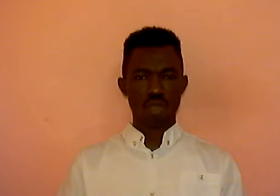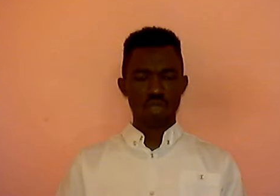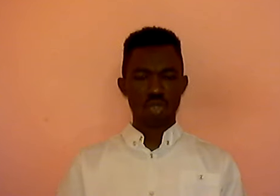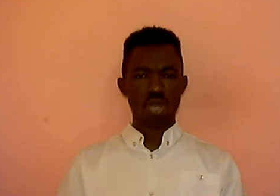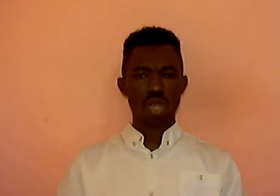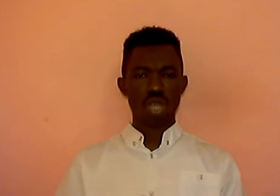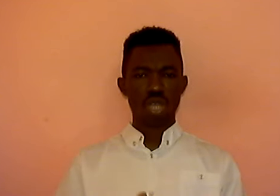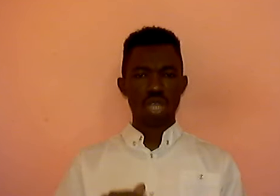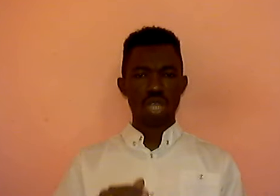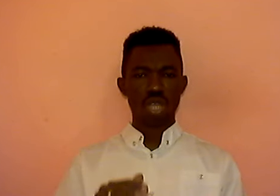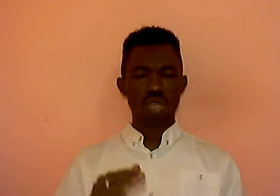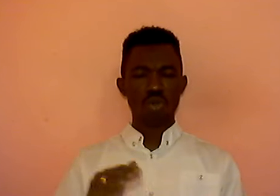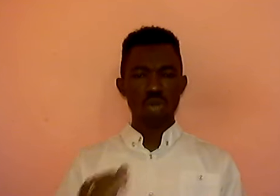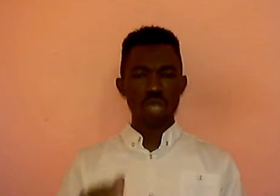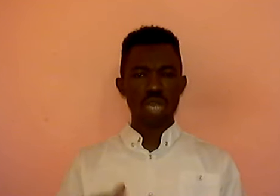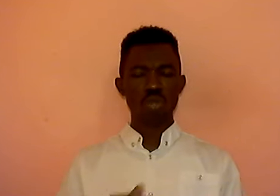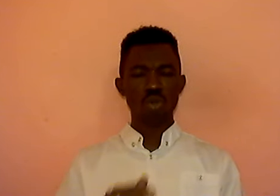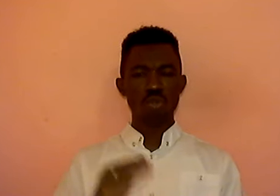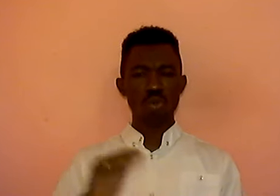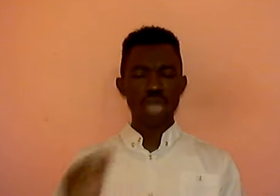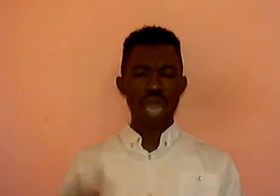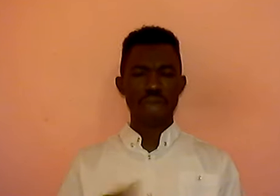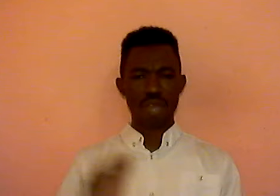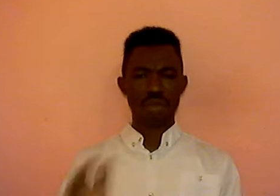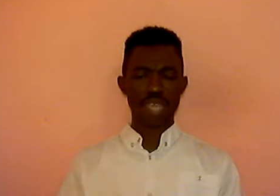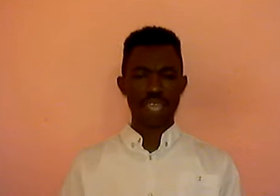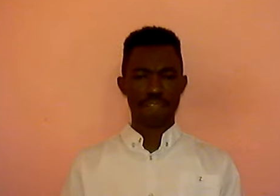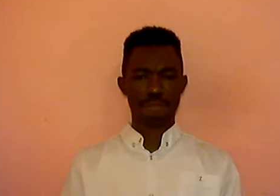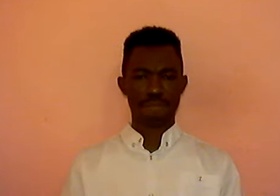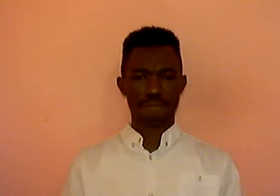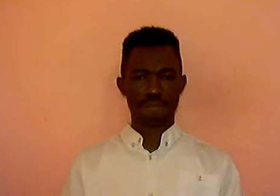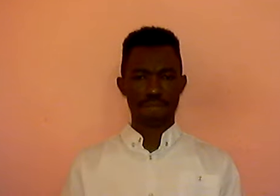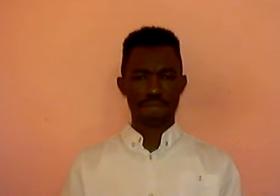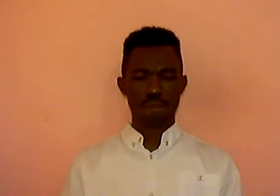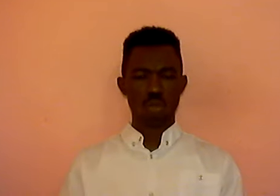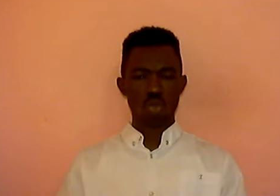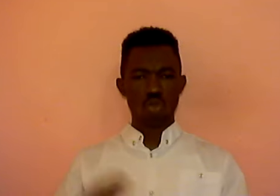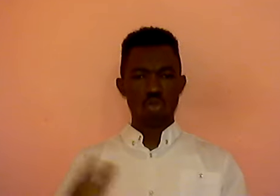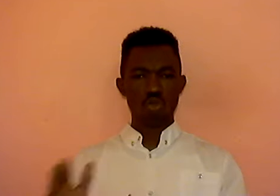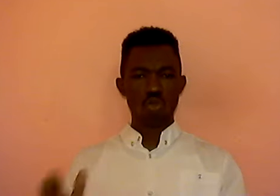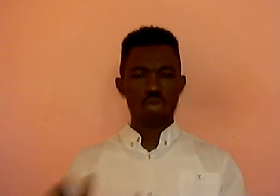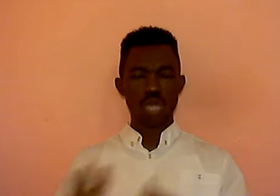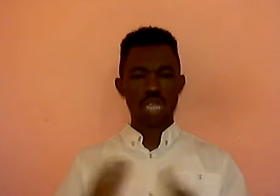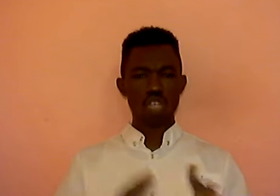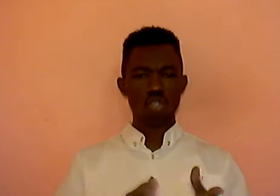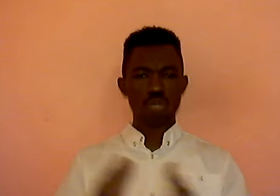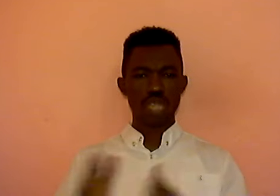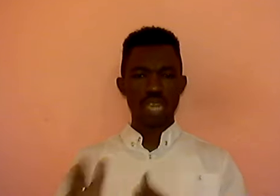So you look around again. you look into the